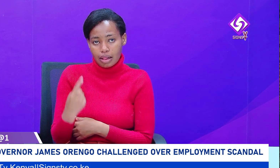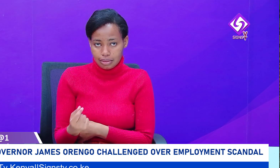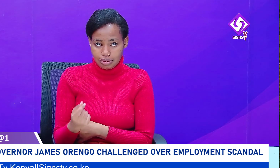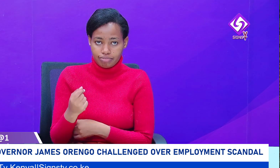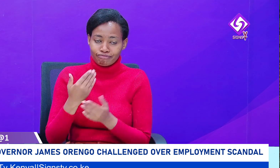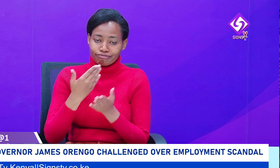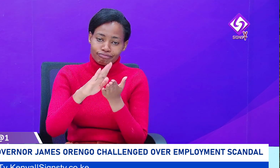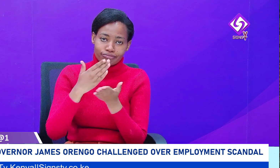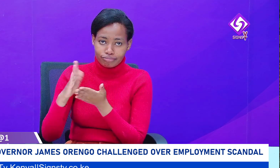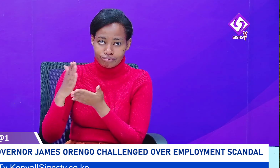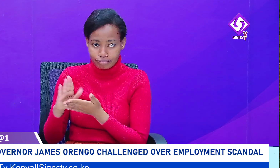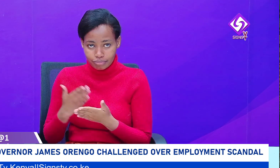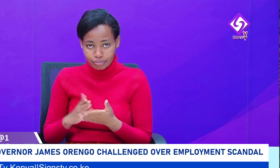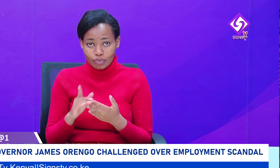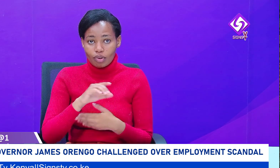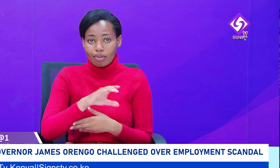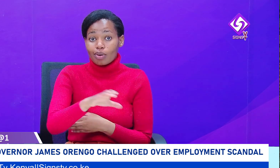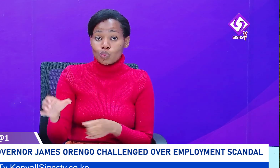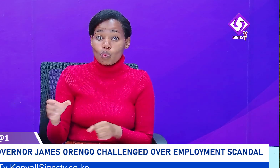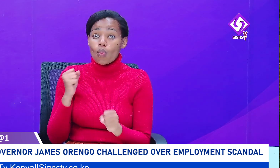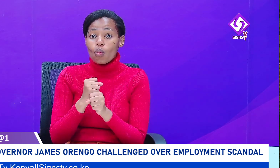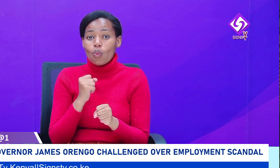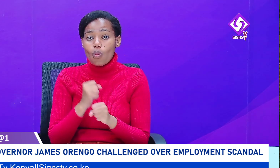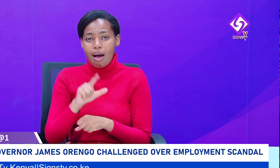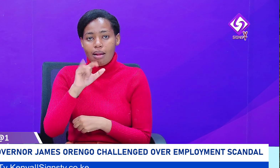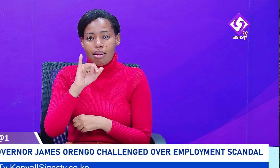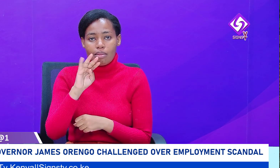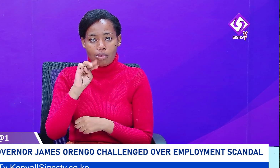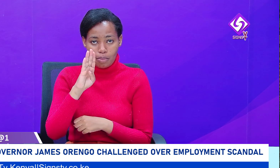in limbo after they were declared fake.